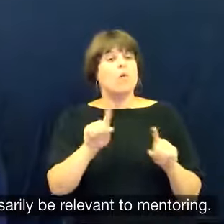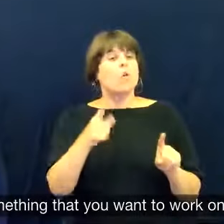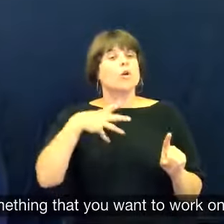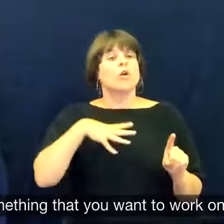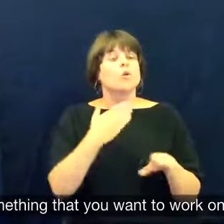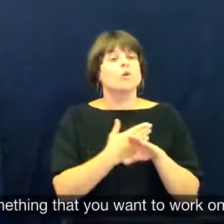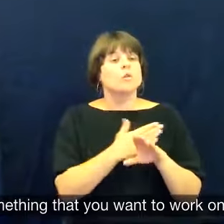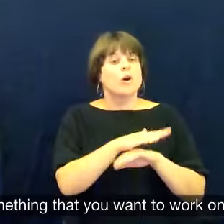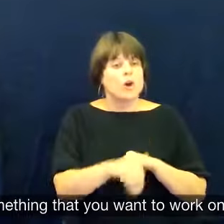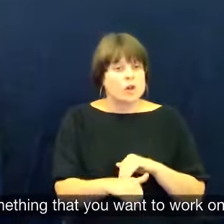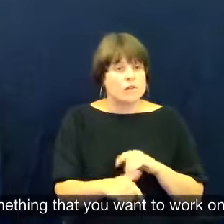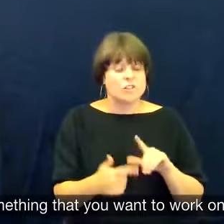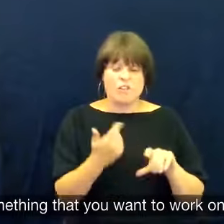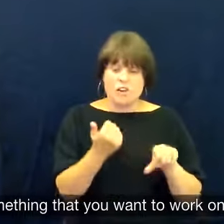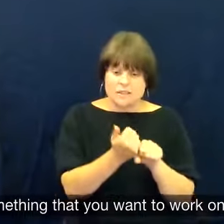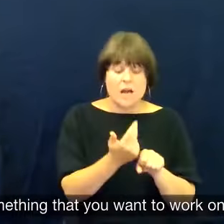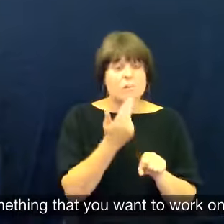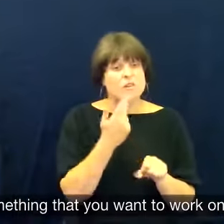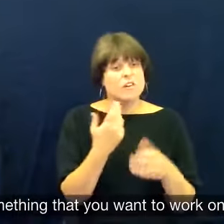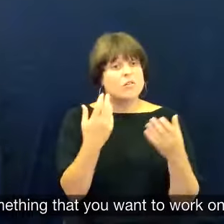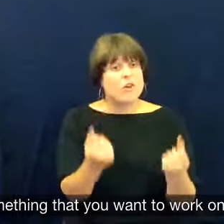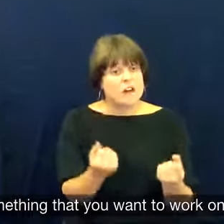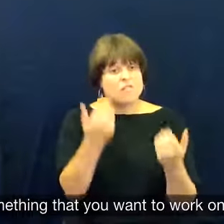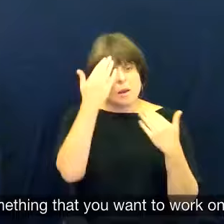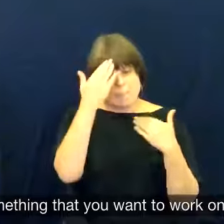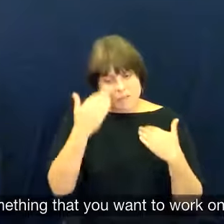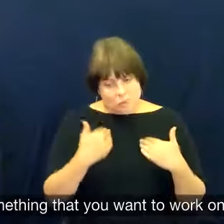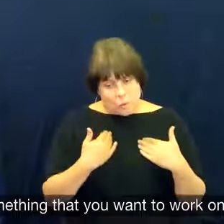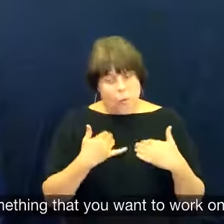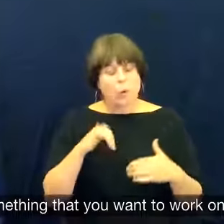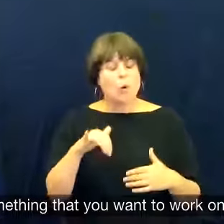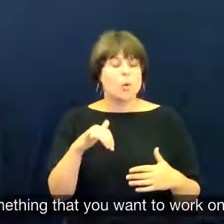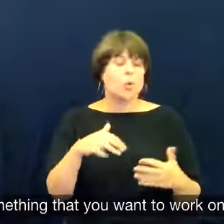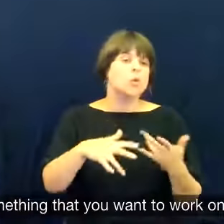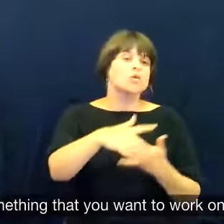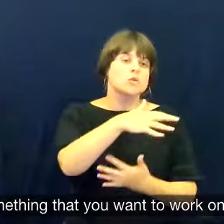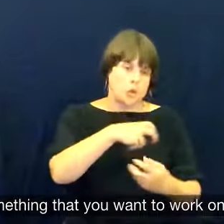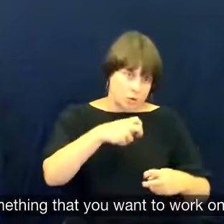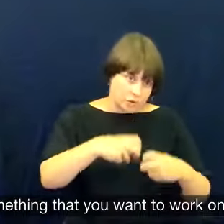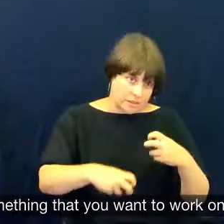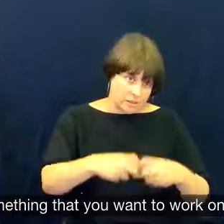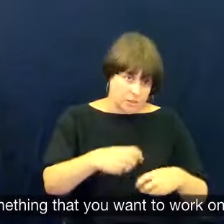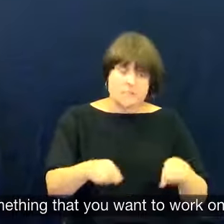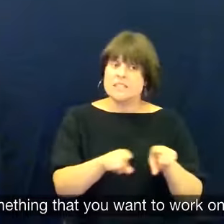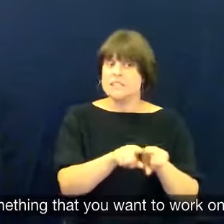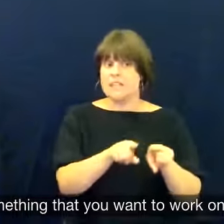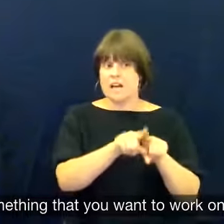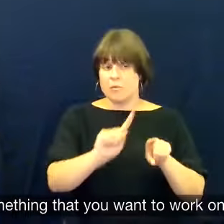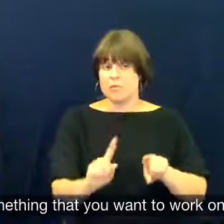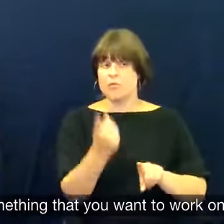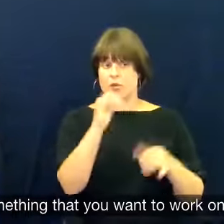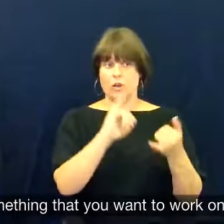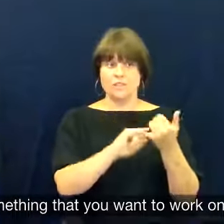there are mental health or more social issues you might as we talked in the first session, want to